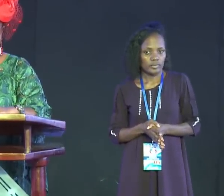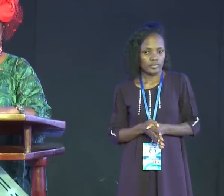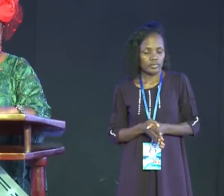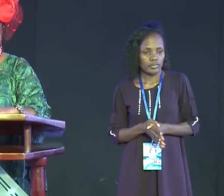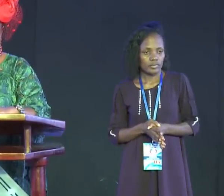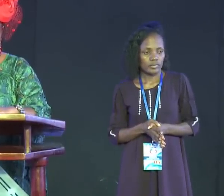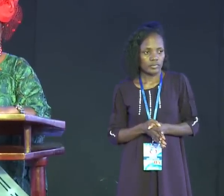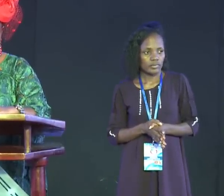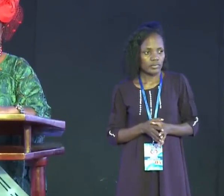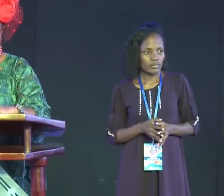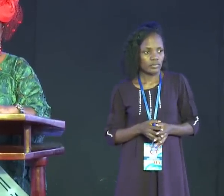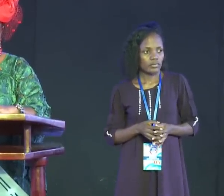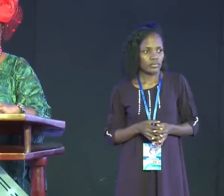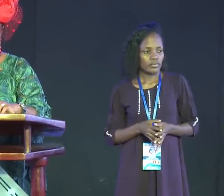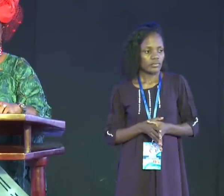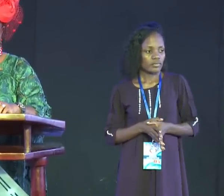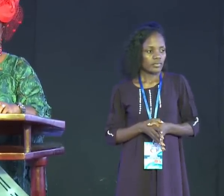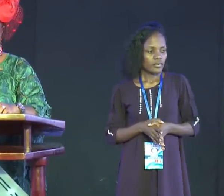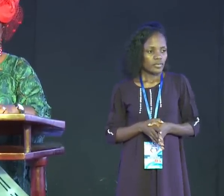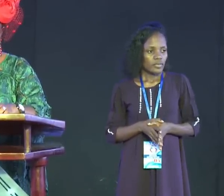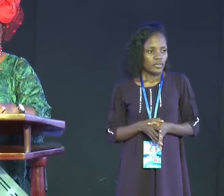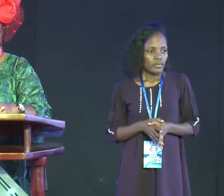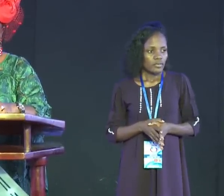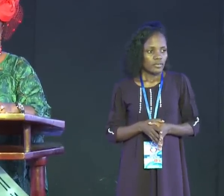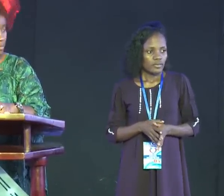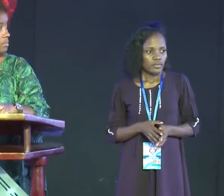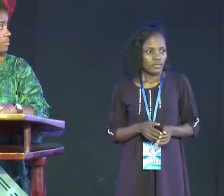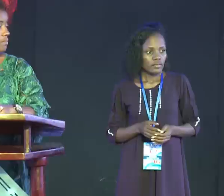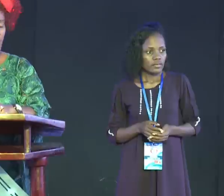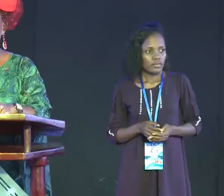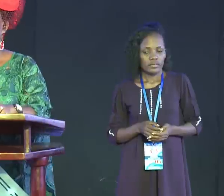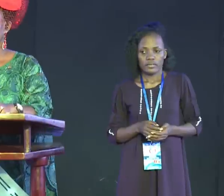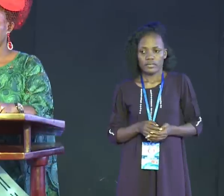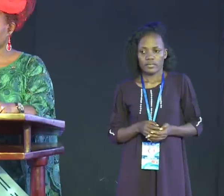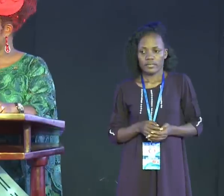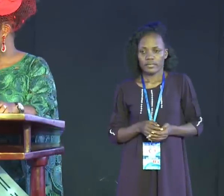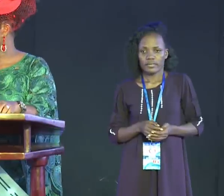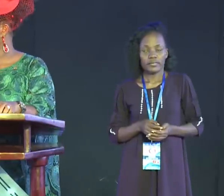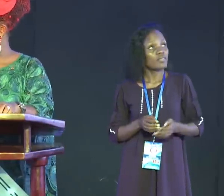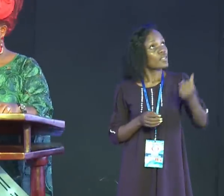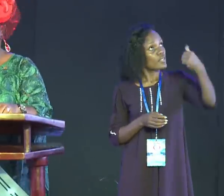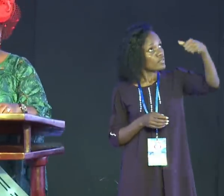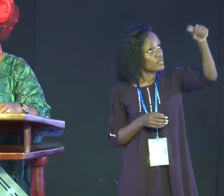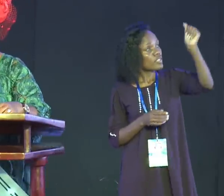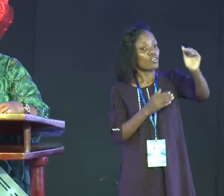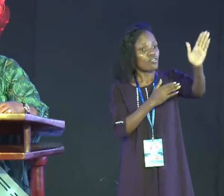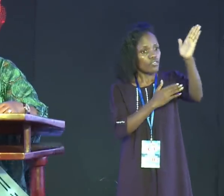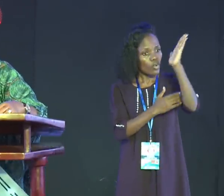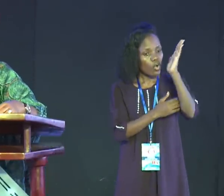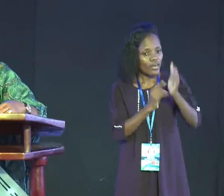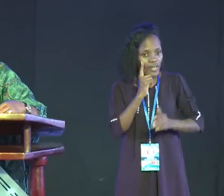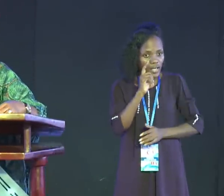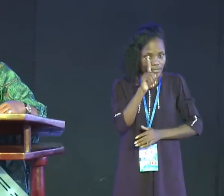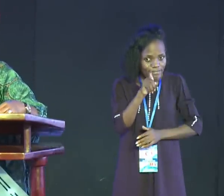and test you to see what is in your heart and see if you will obey my laws. Yatukema buli lunaku. He